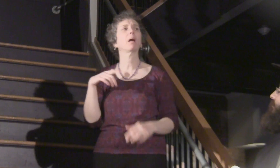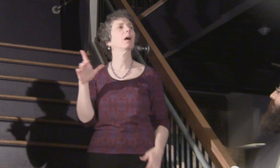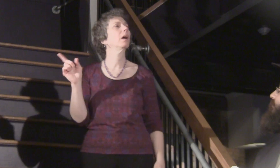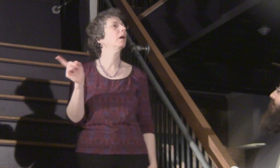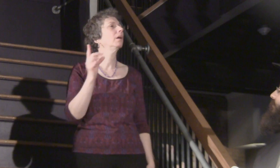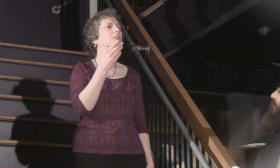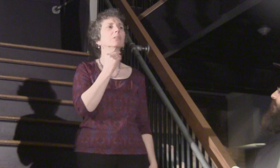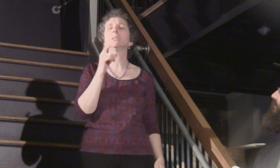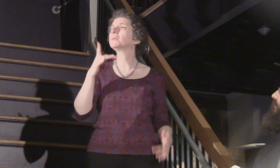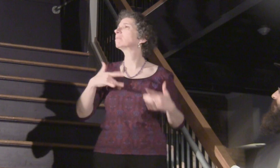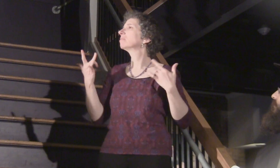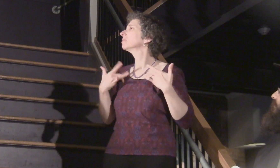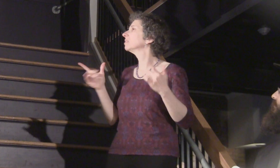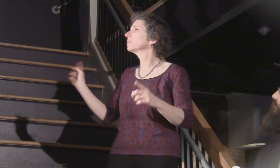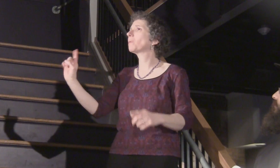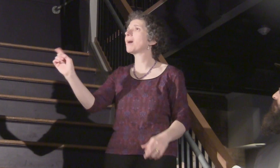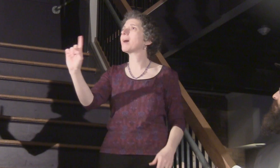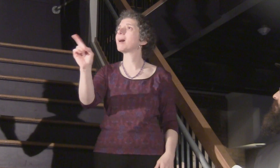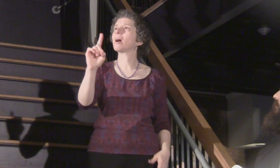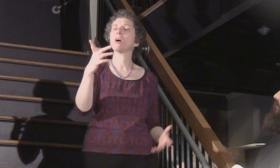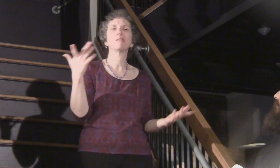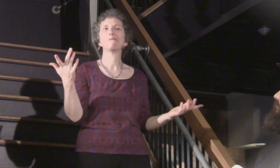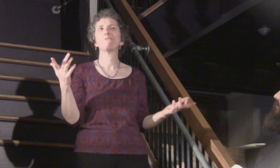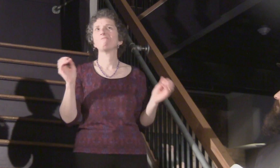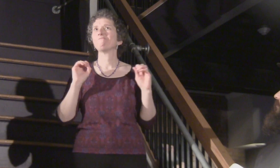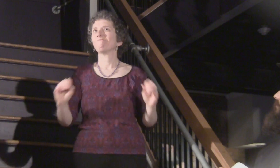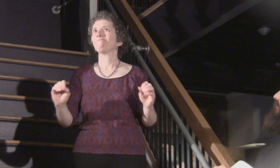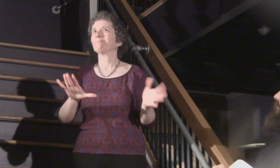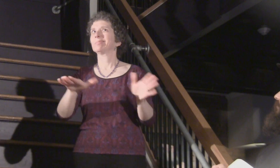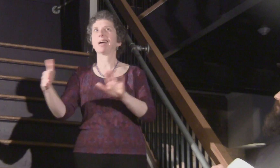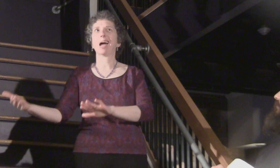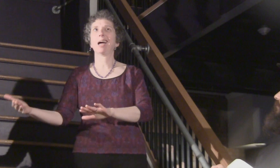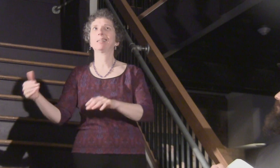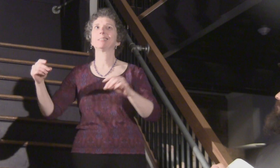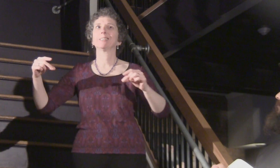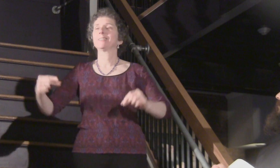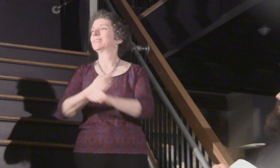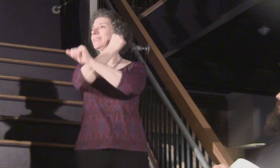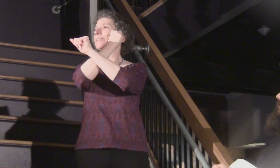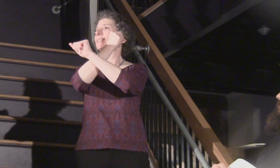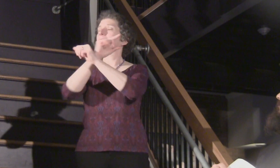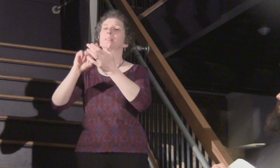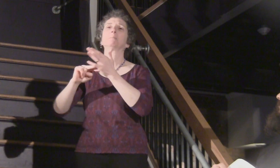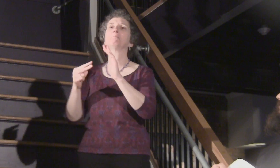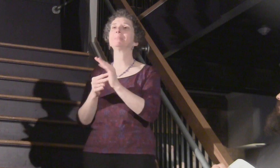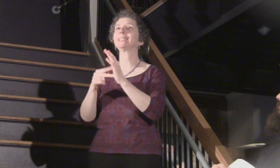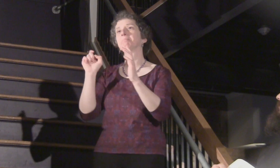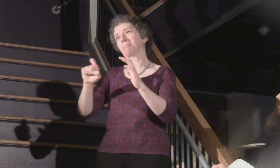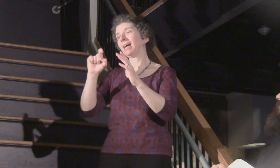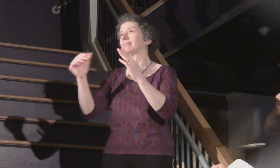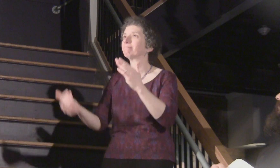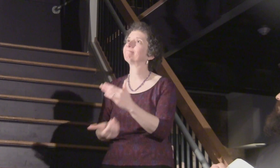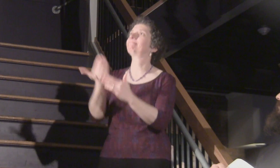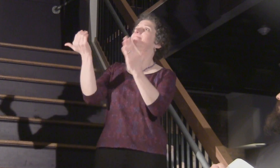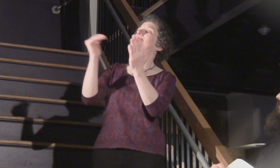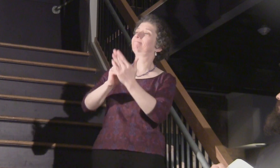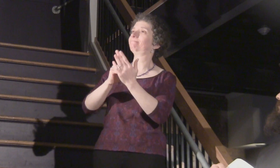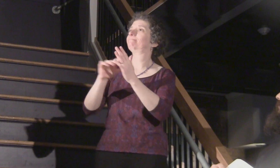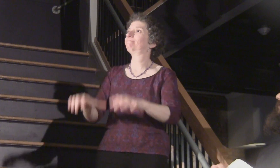2005. We moved back, and you know, I was, where are the Jewish Deaf events? Where are the Jewish Deaf events? You know, where are they? And it seemed that everything